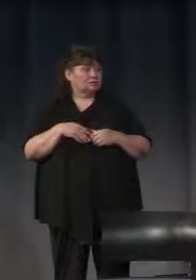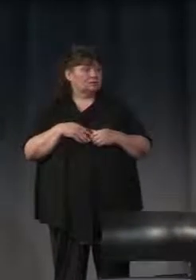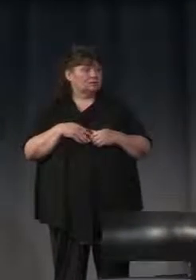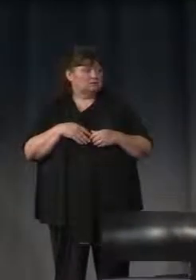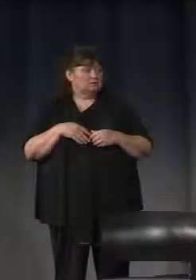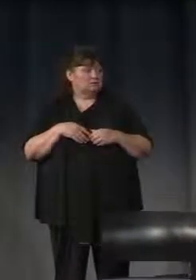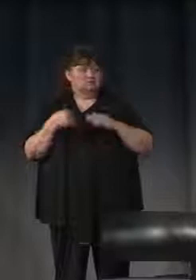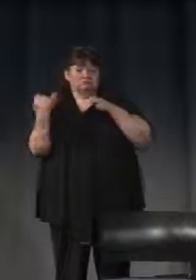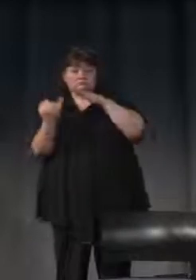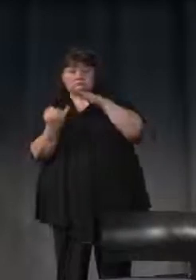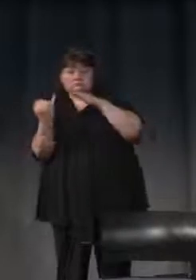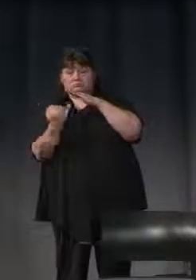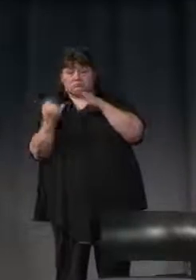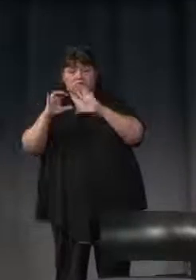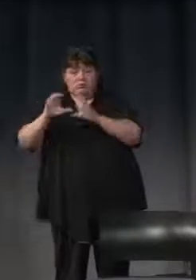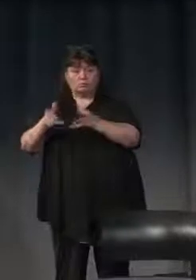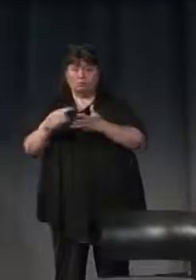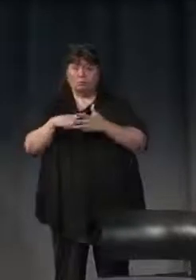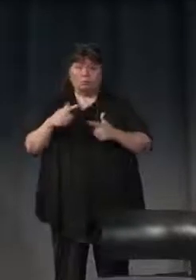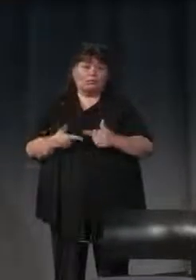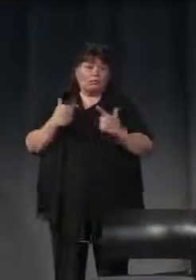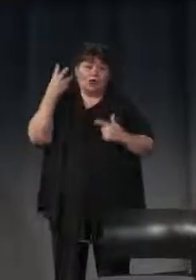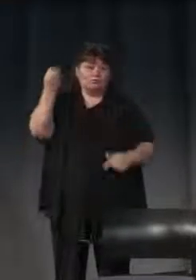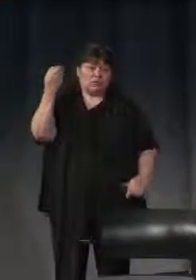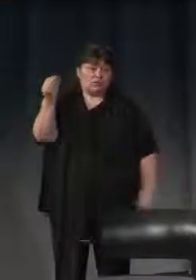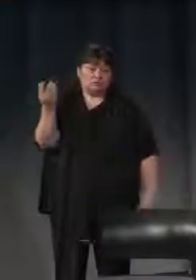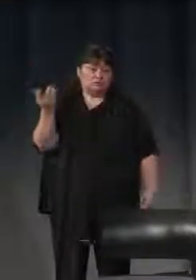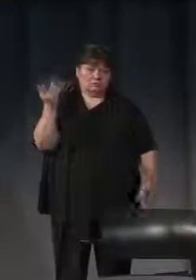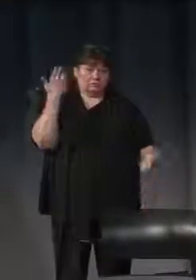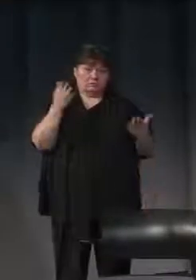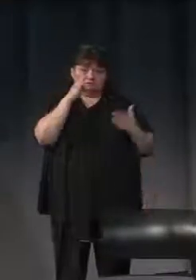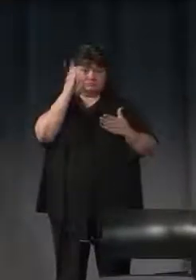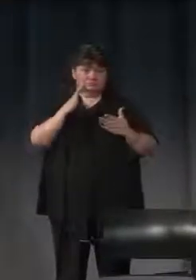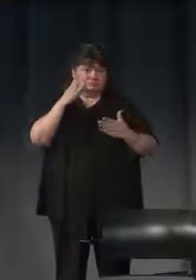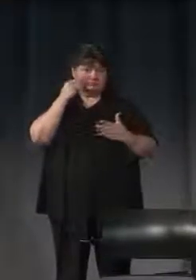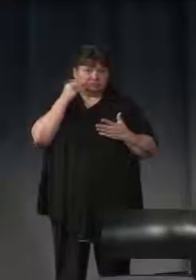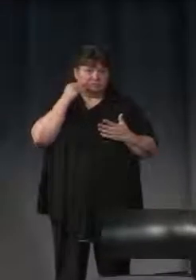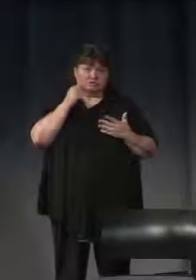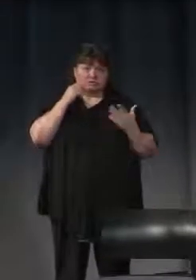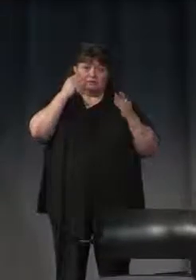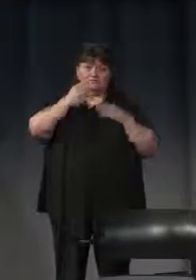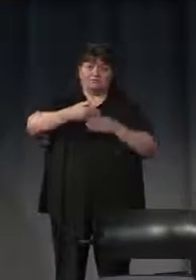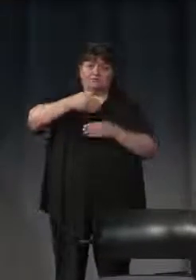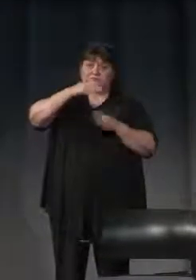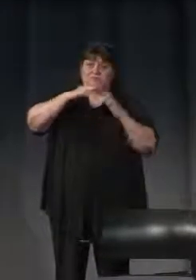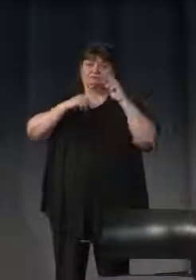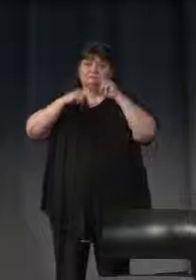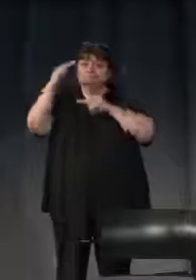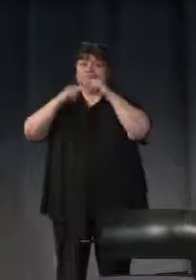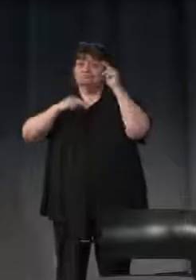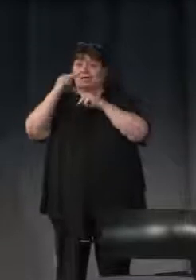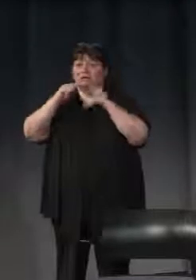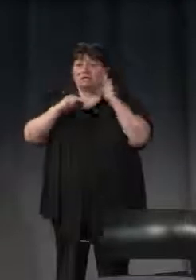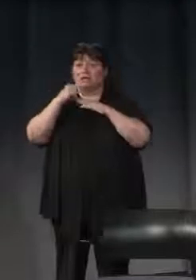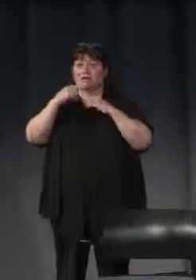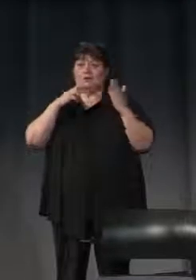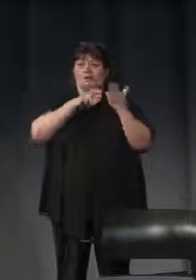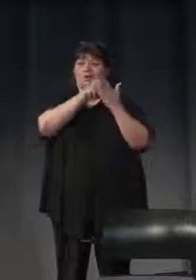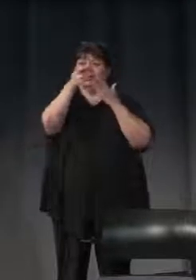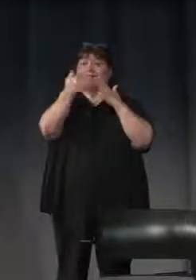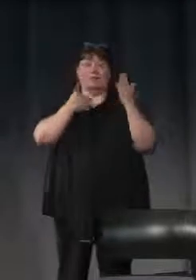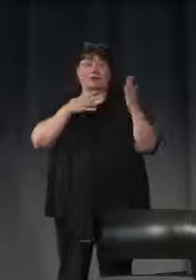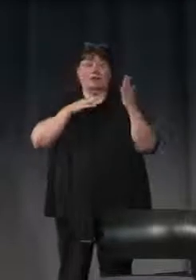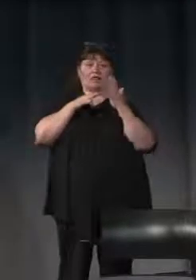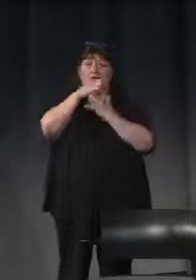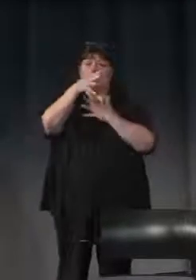societies that basically live outdoors and don't really have buildings with concrete walls and that have different reflective properties. But